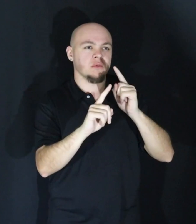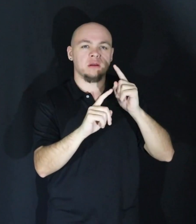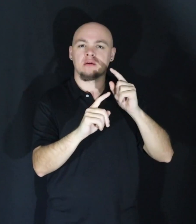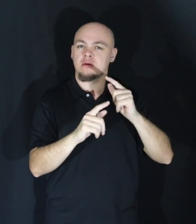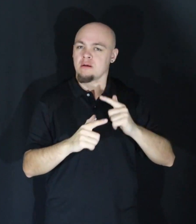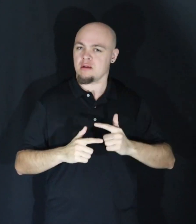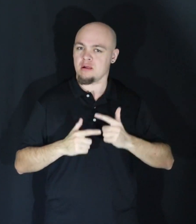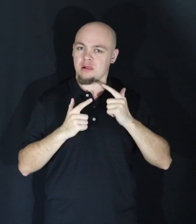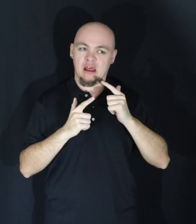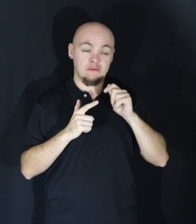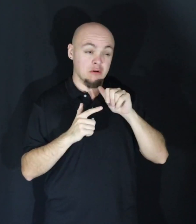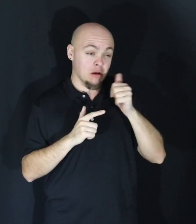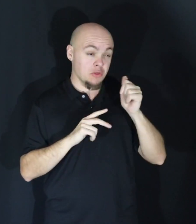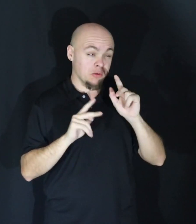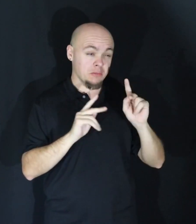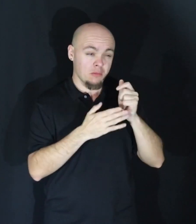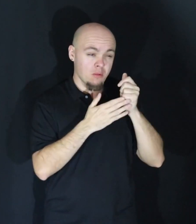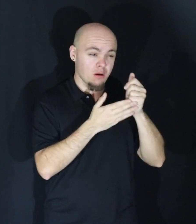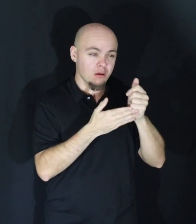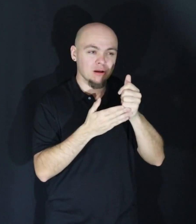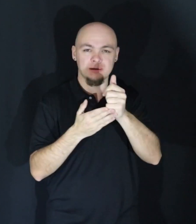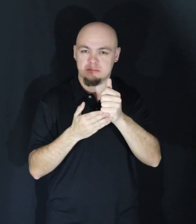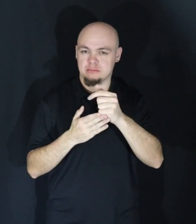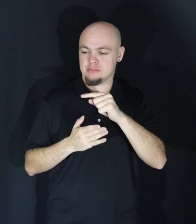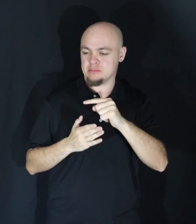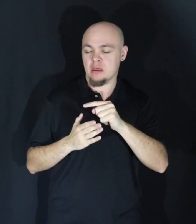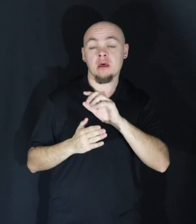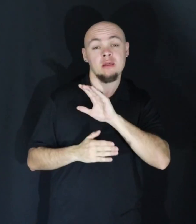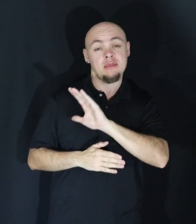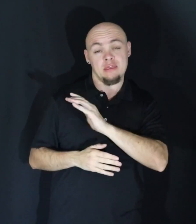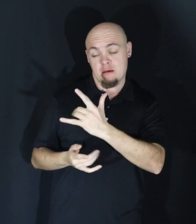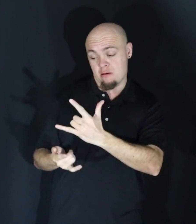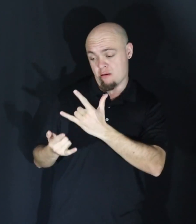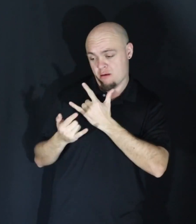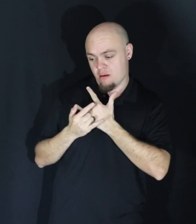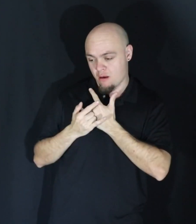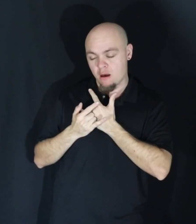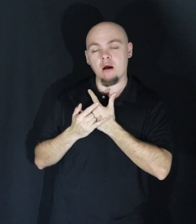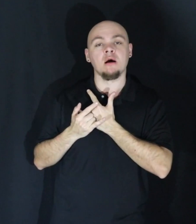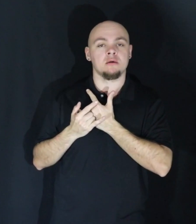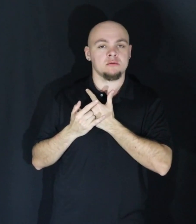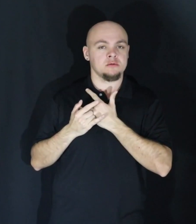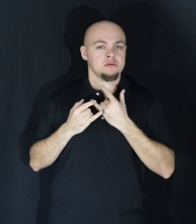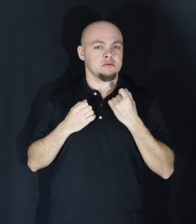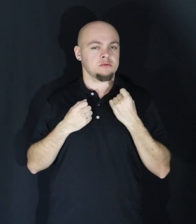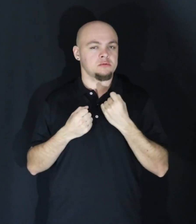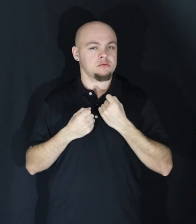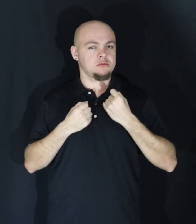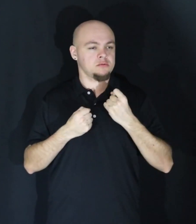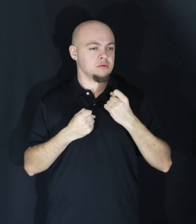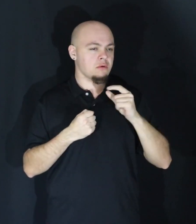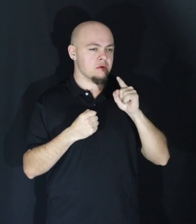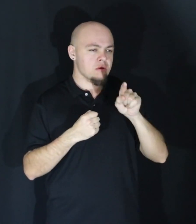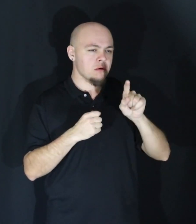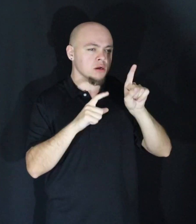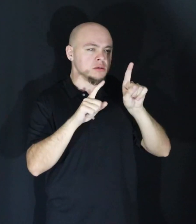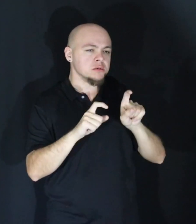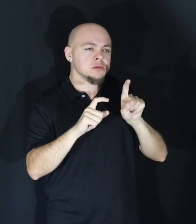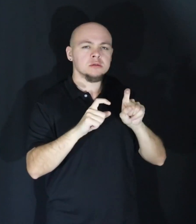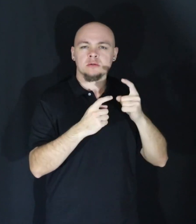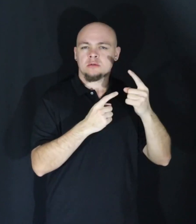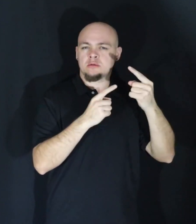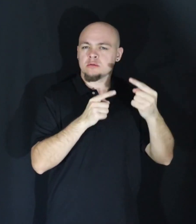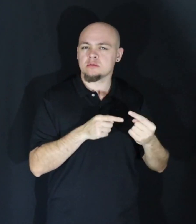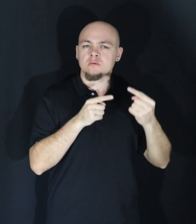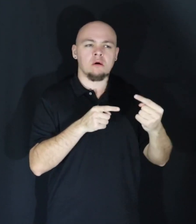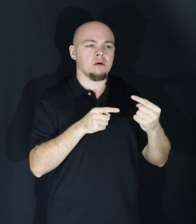in the lives of others. Their love gives me the strength to overcome my trials and tribulations